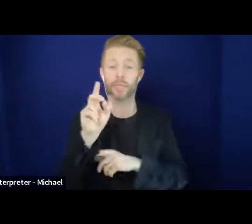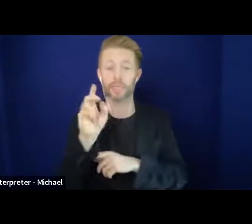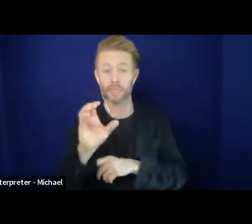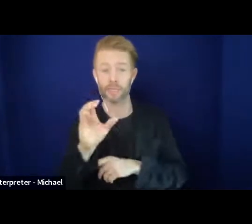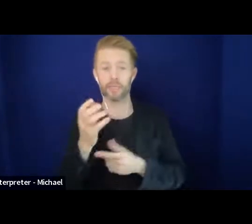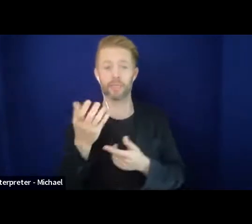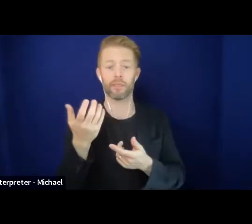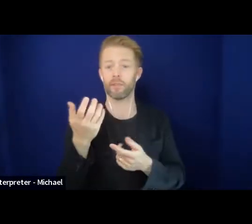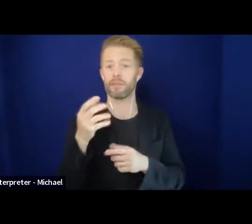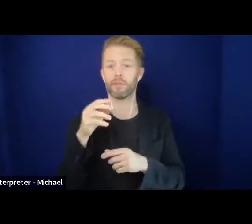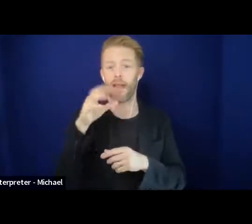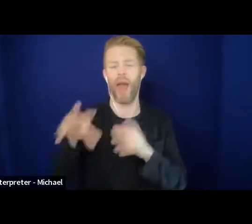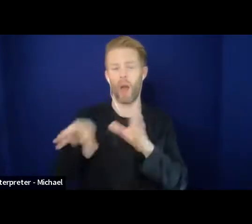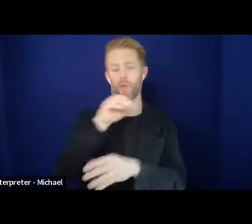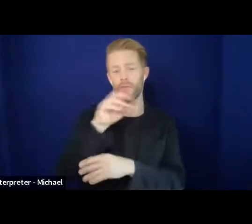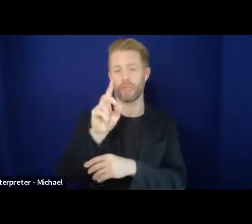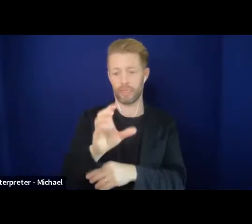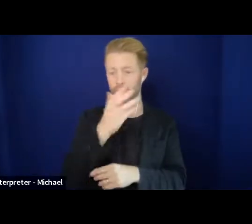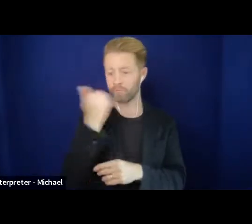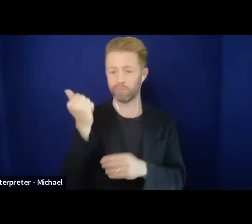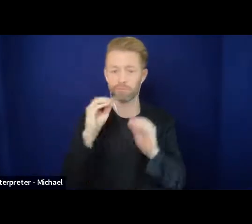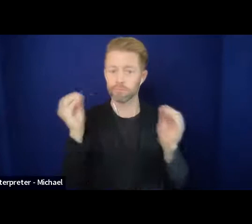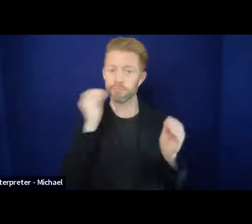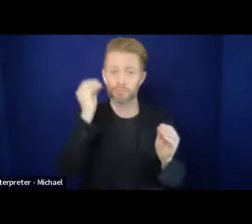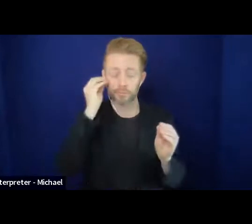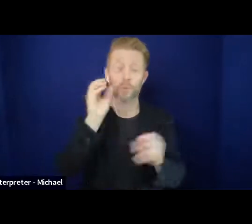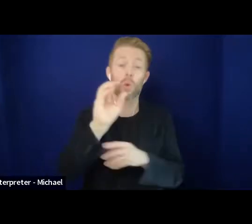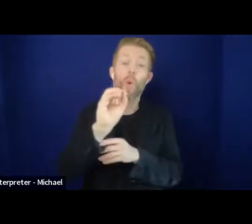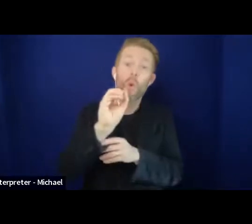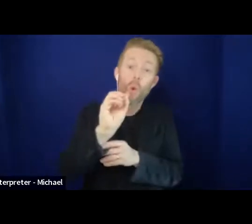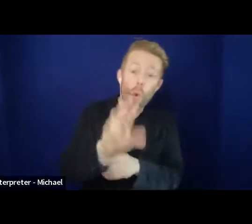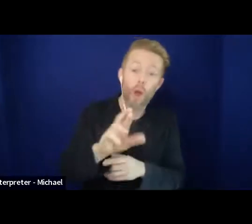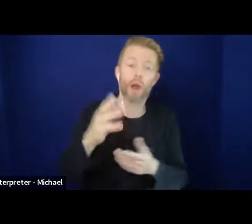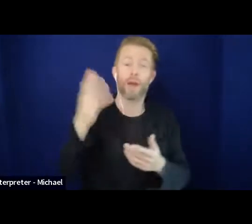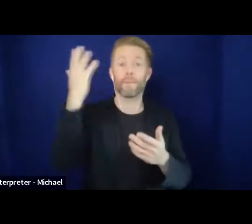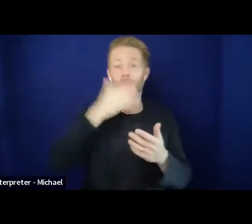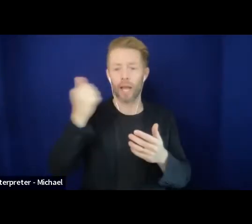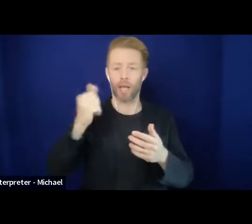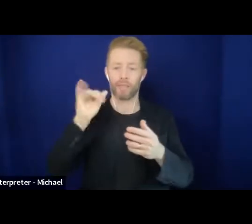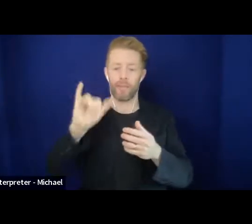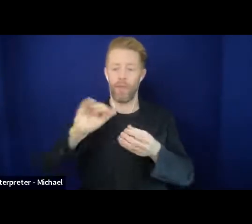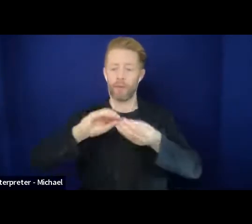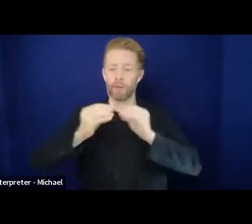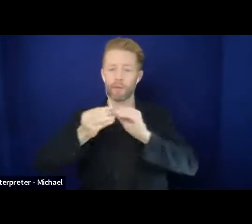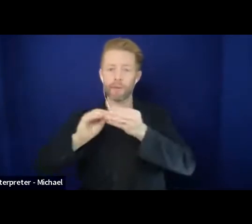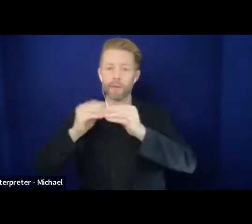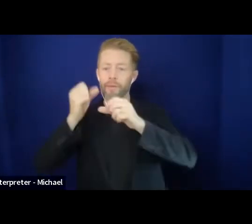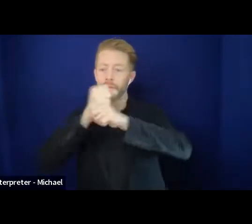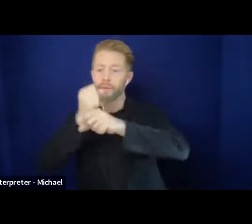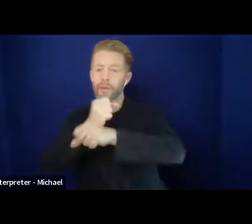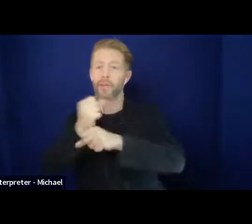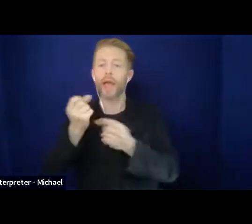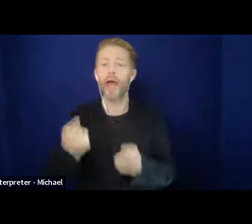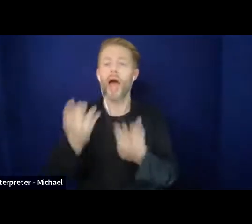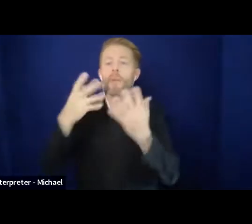home available, or because of the algorithm that determined the number of PCA hours they were eligible to receive